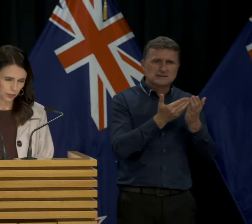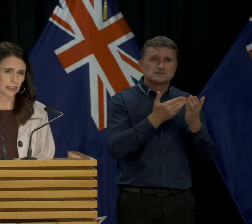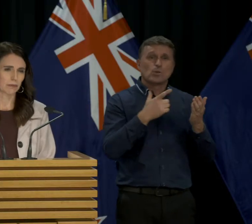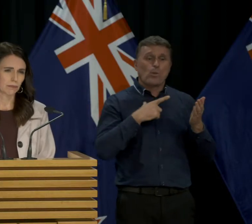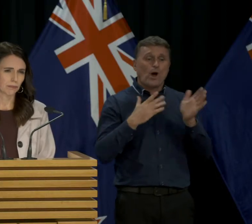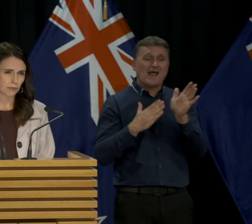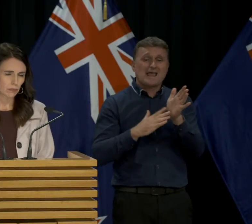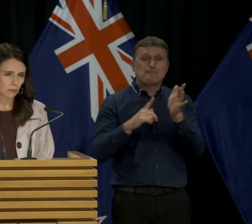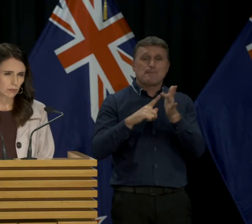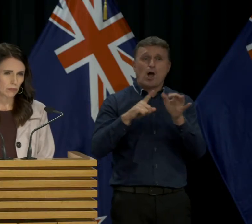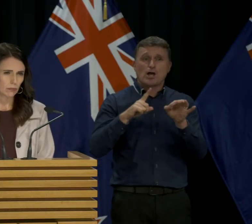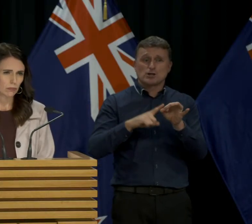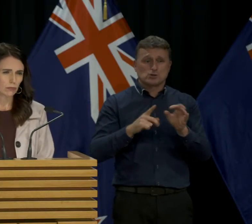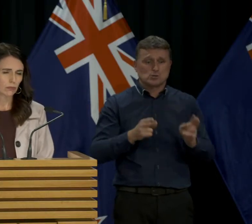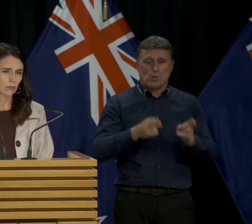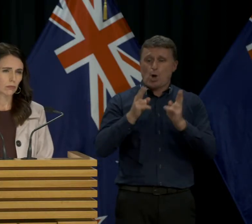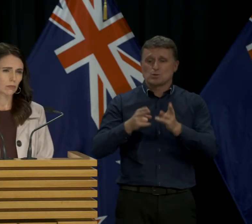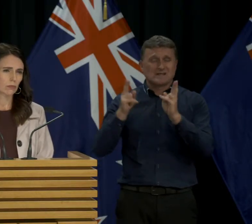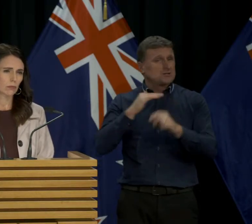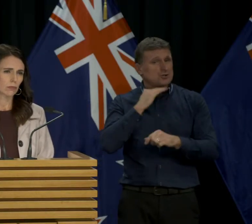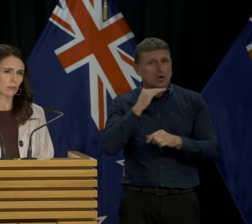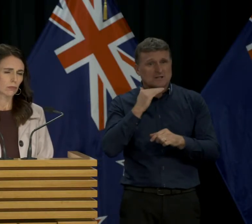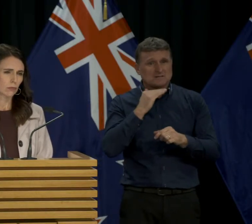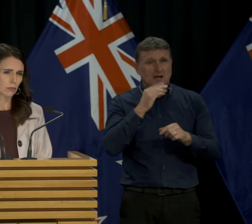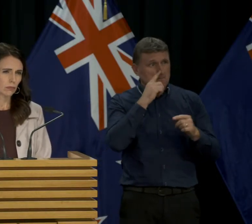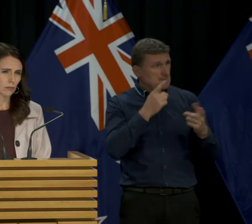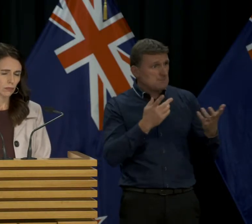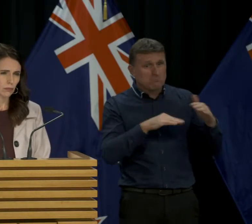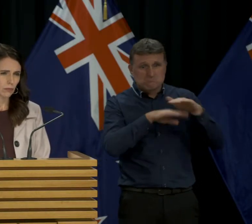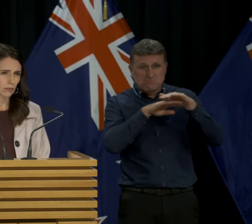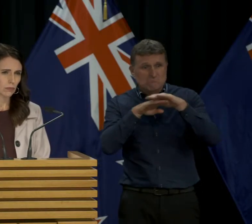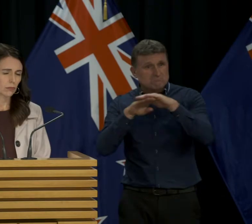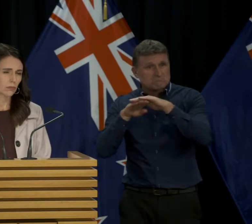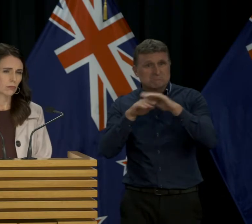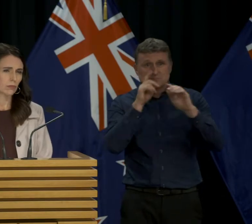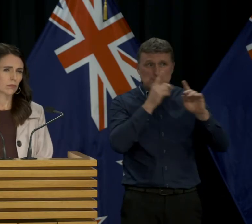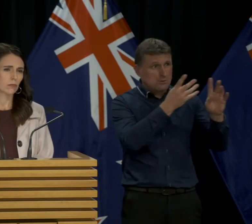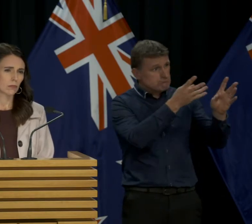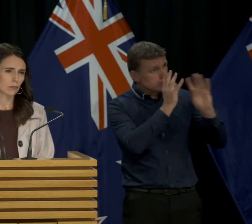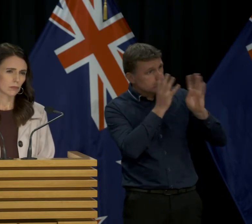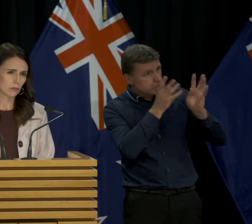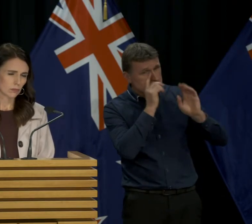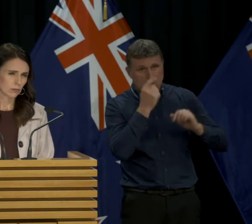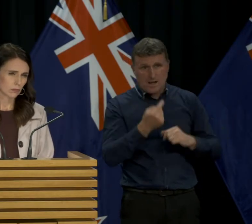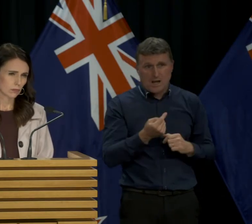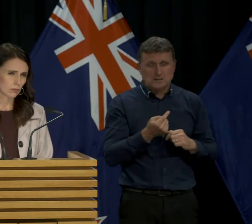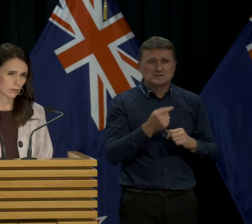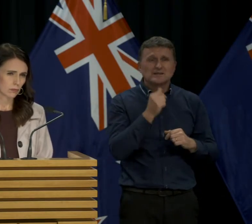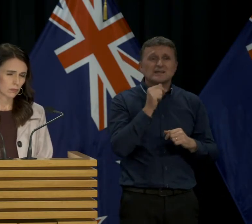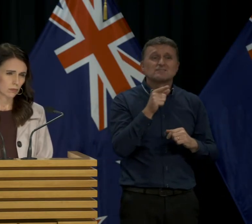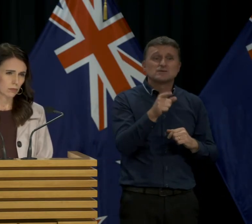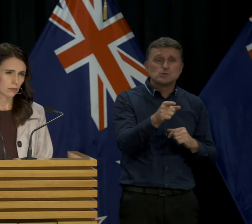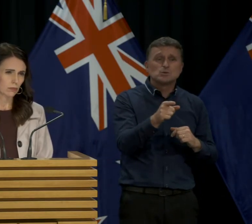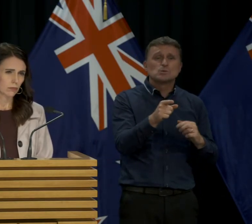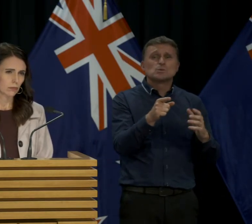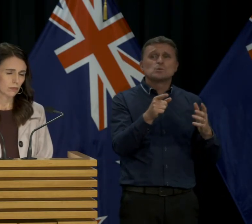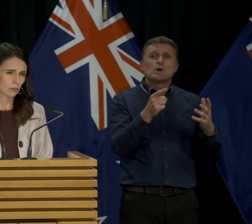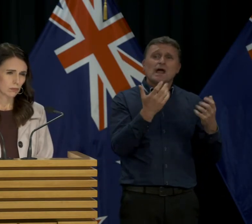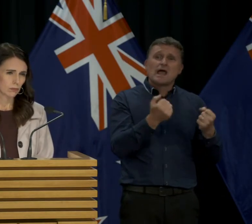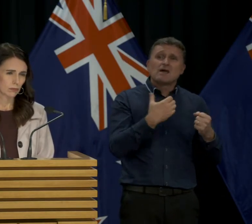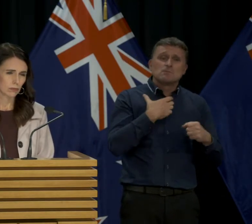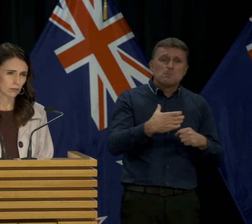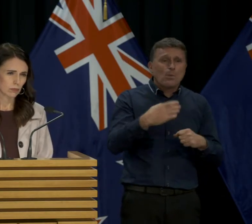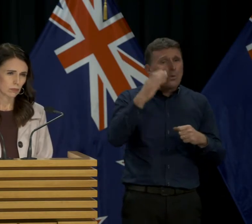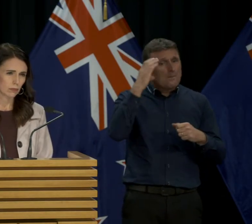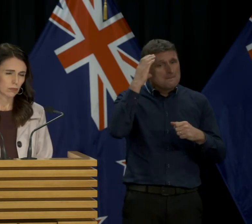capacity. Correct. Is why they're told. So I guess what Derek's question then would be is, if you brought more rooms